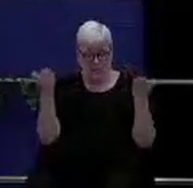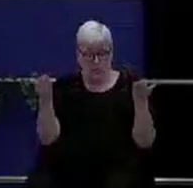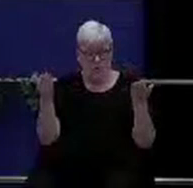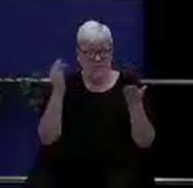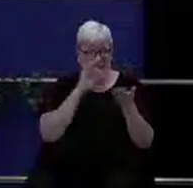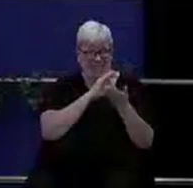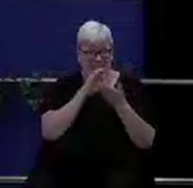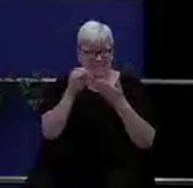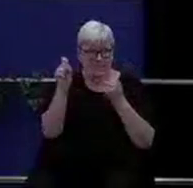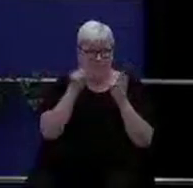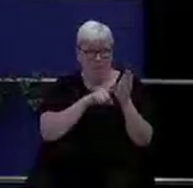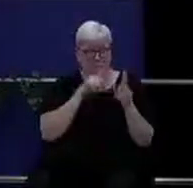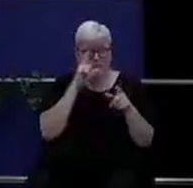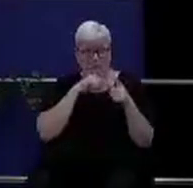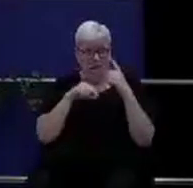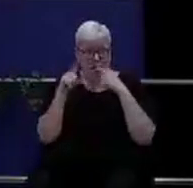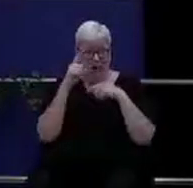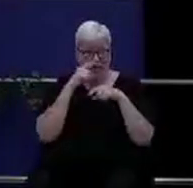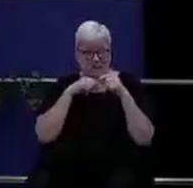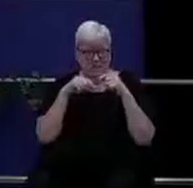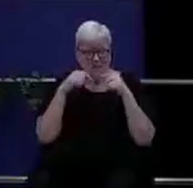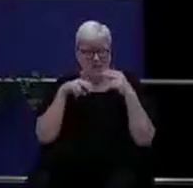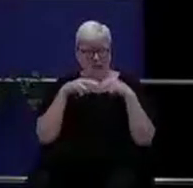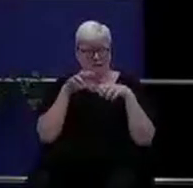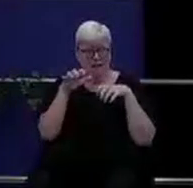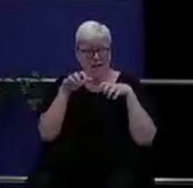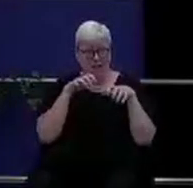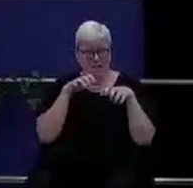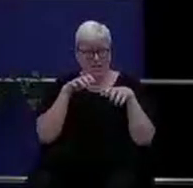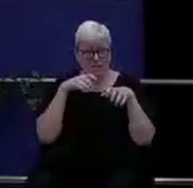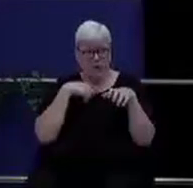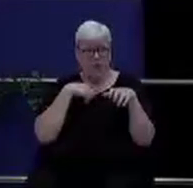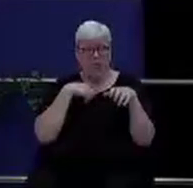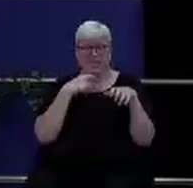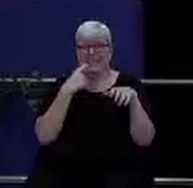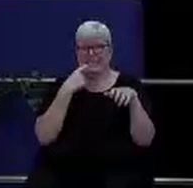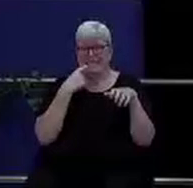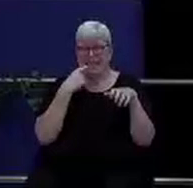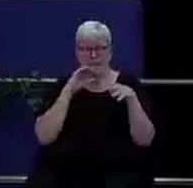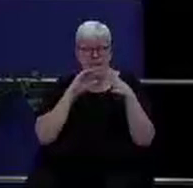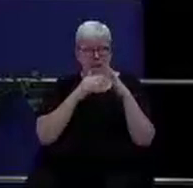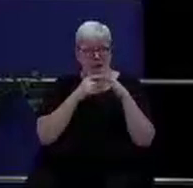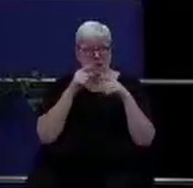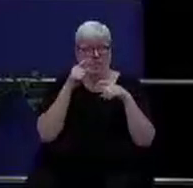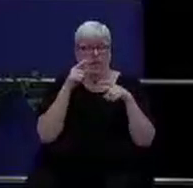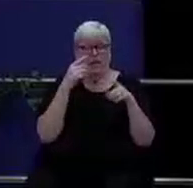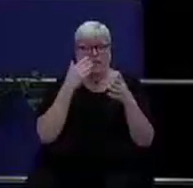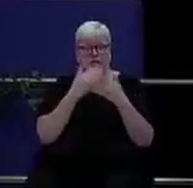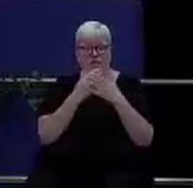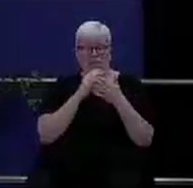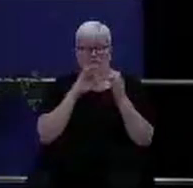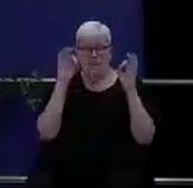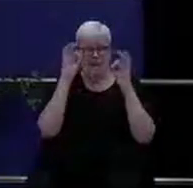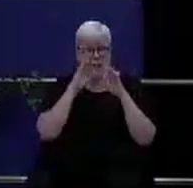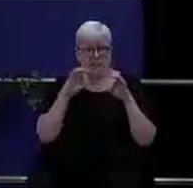if they had been cleaned by animals, there would have been teeth marks and so forth. There's nothing like that, but they've obviously been cleaned, and the